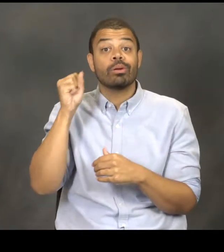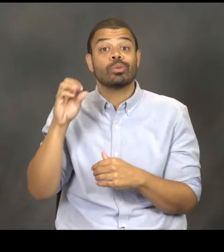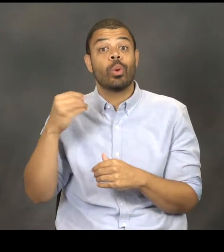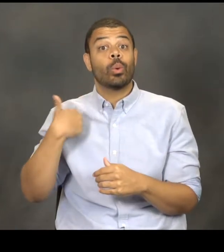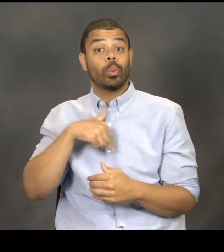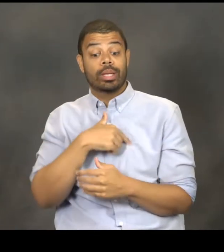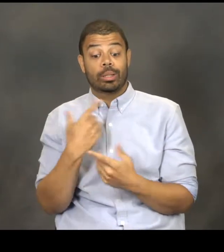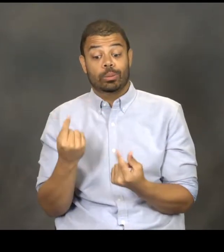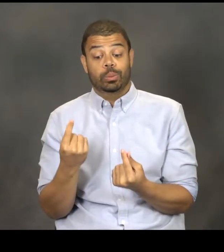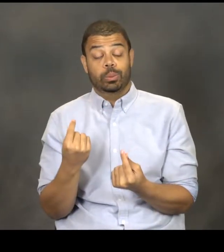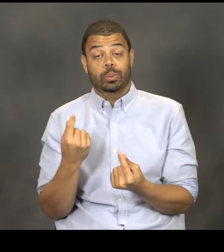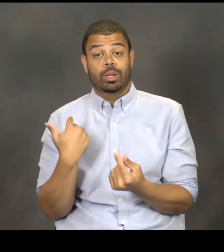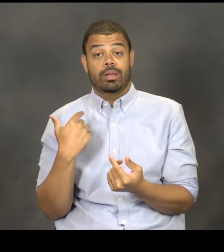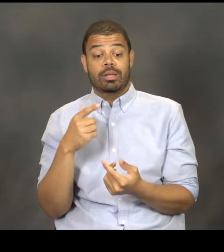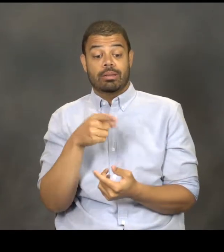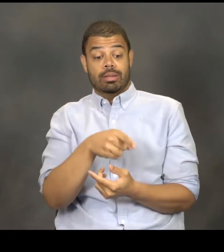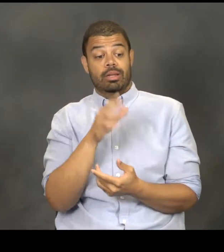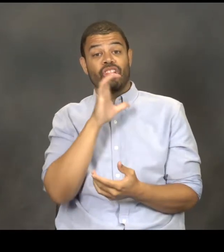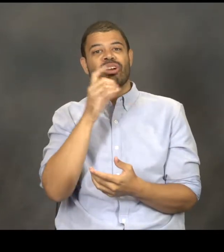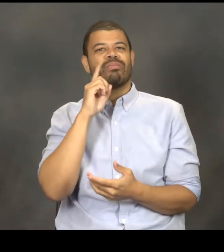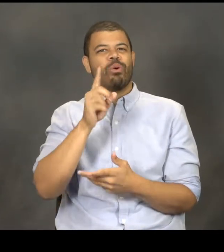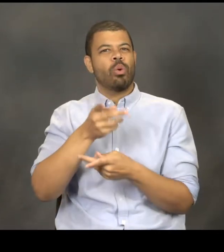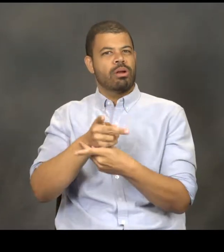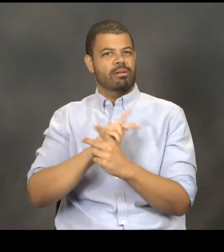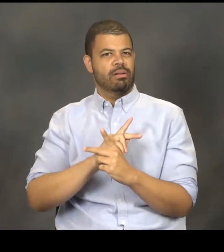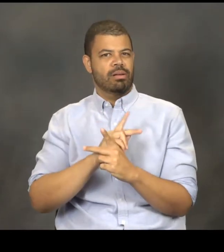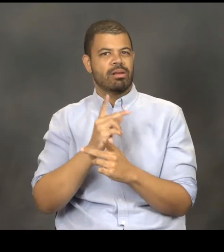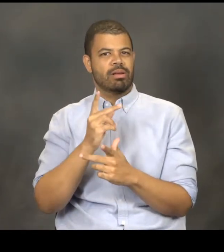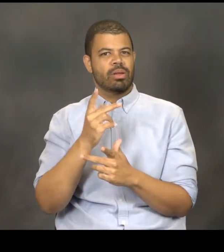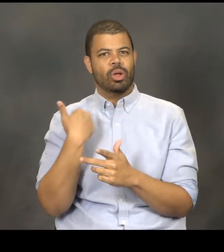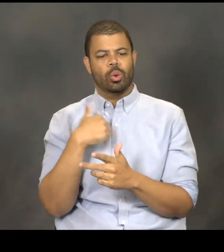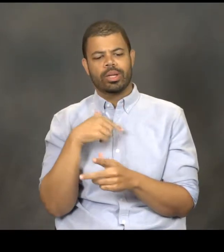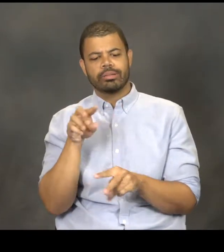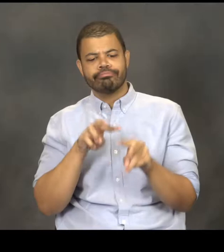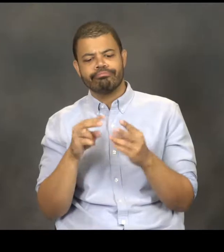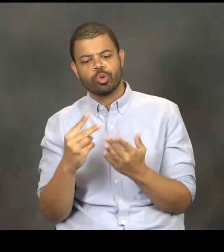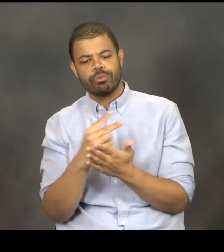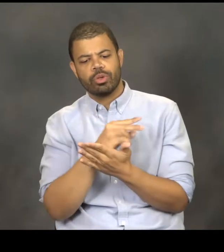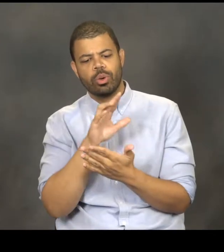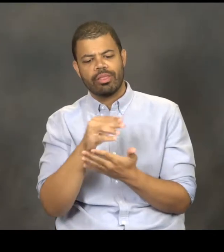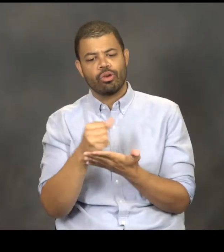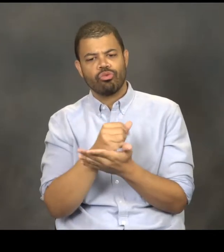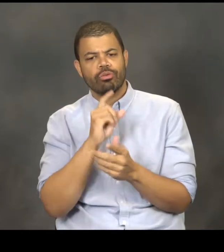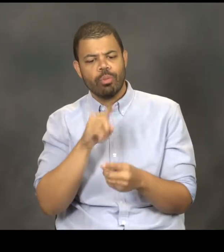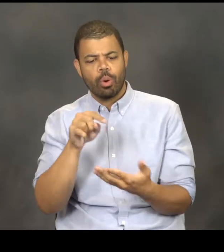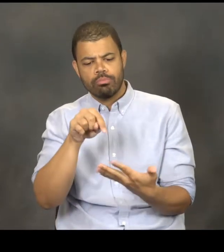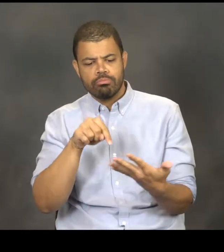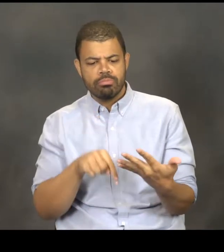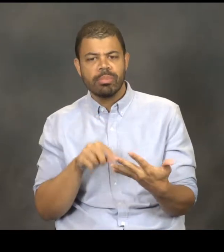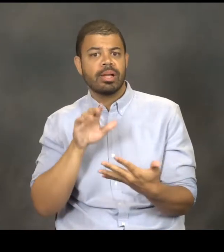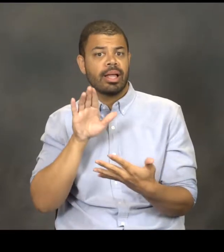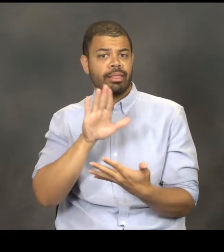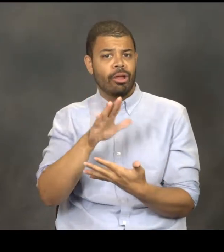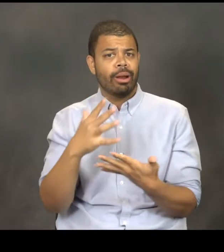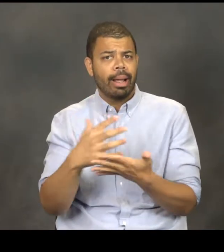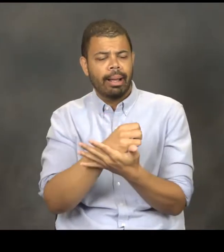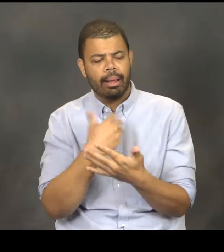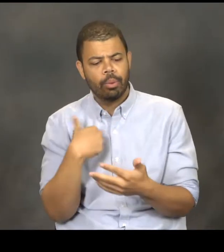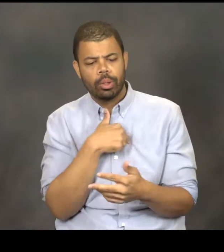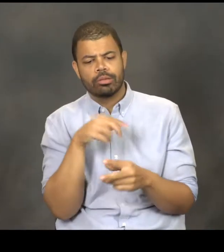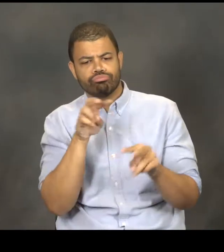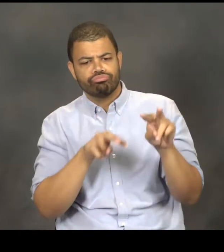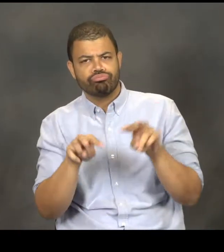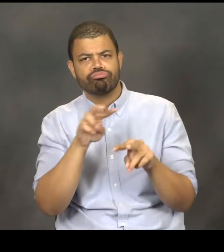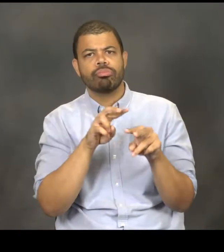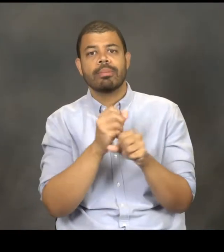is with folks looking to get financed, you know, we'll take a look at their credit report, we'll take a look at their income, because the point is we want to make sure